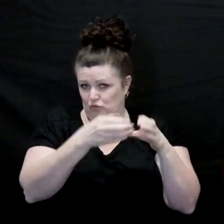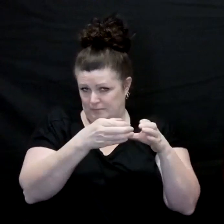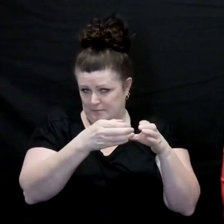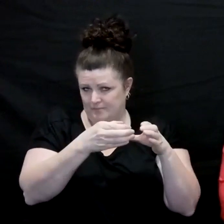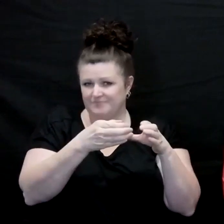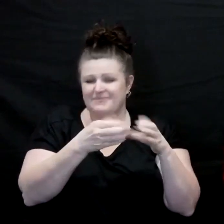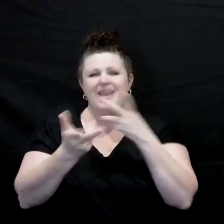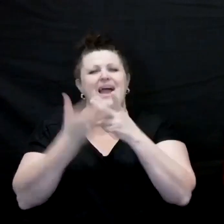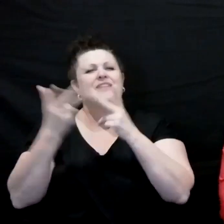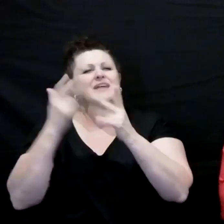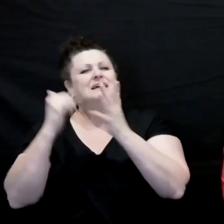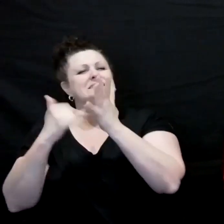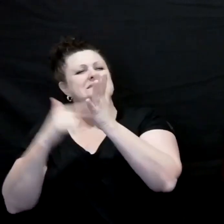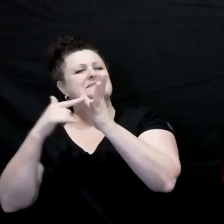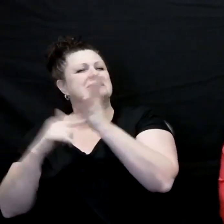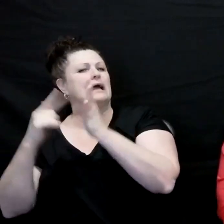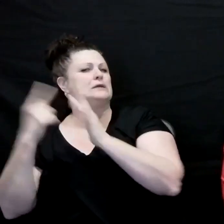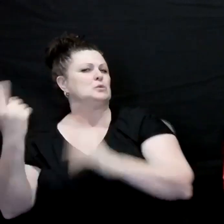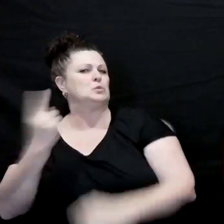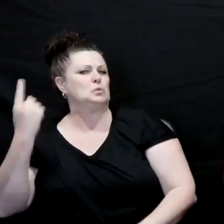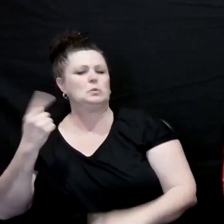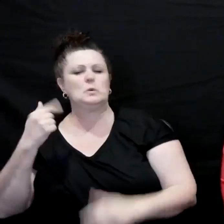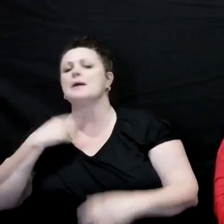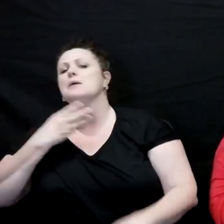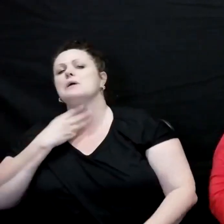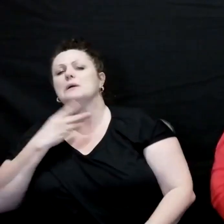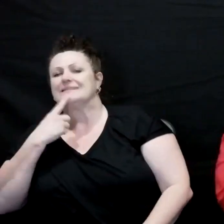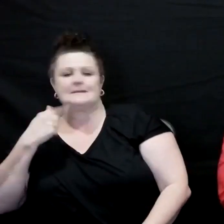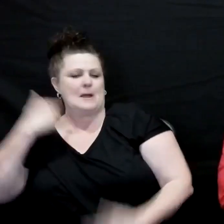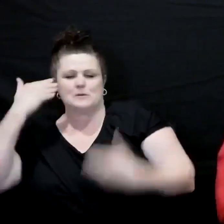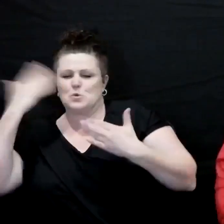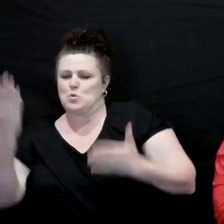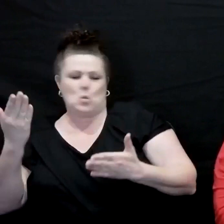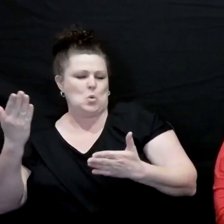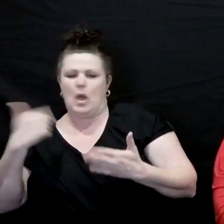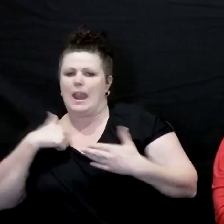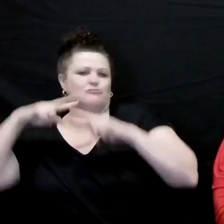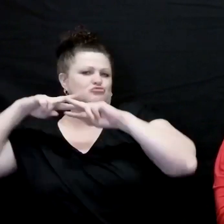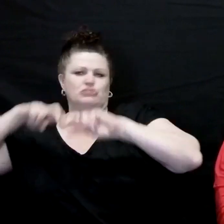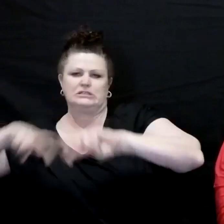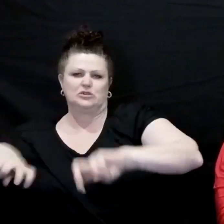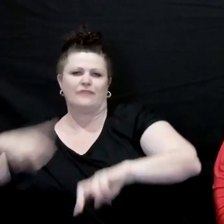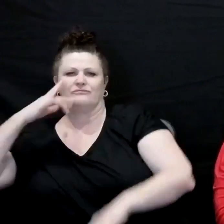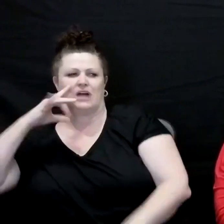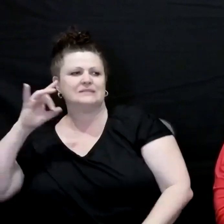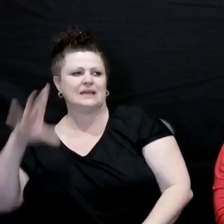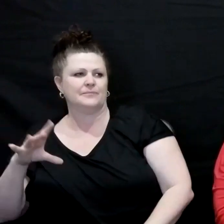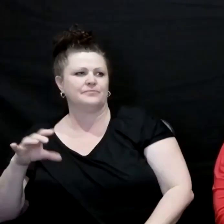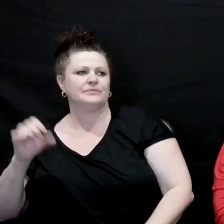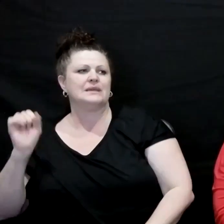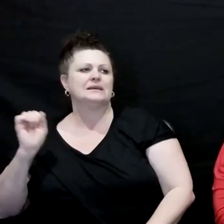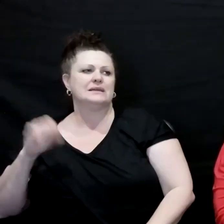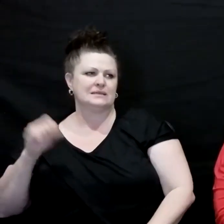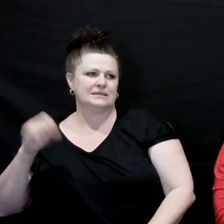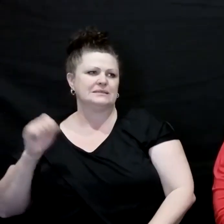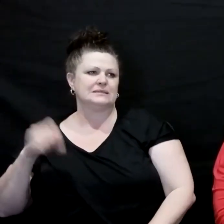It's Meredith speaking, and I would probably have to look that up. I don't know of any off the top of my head. In Perth,